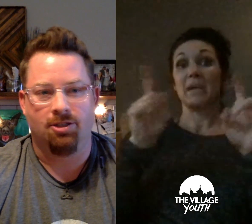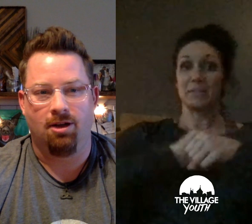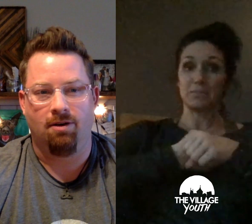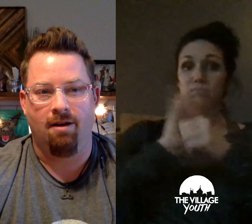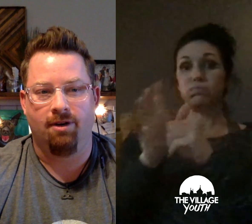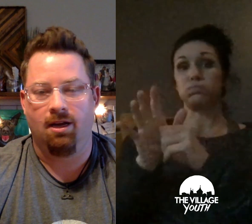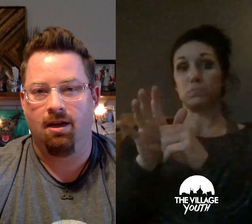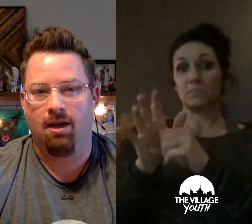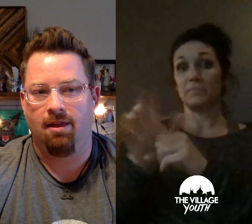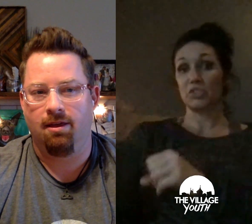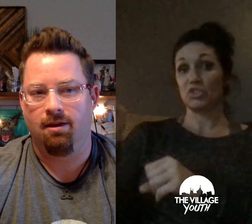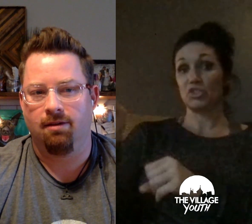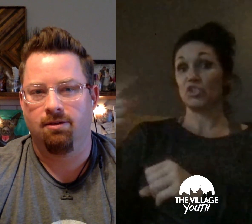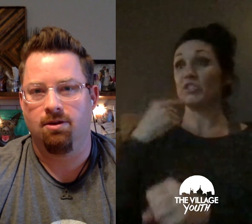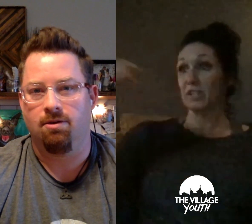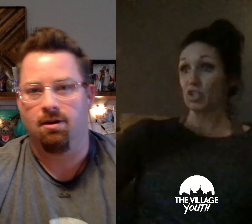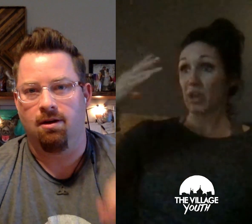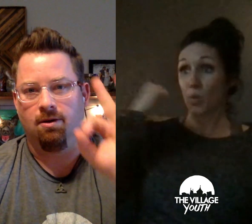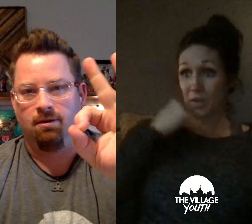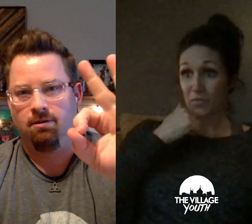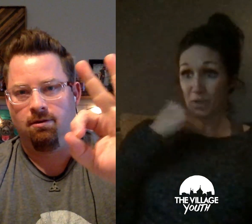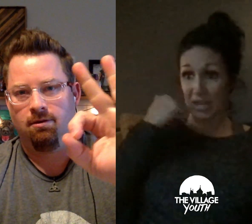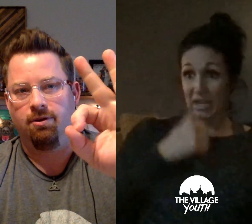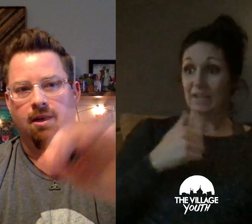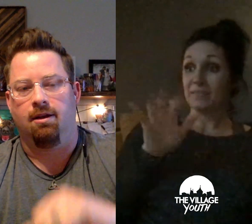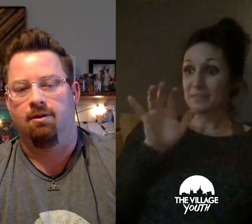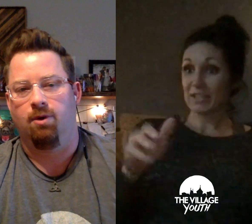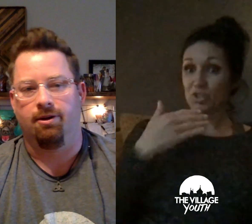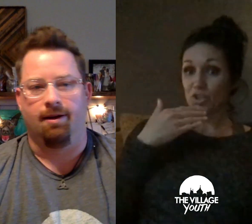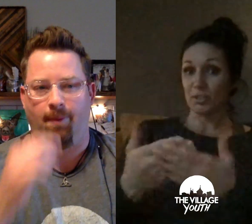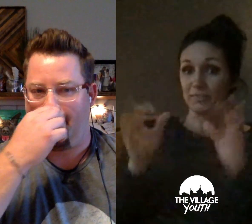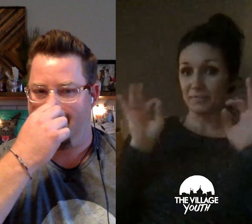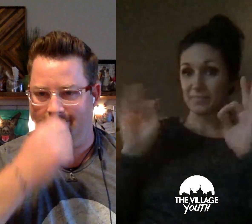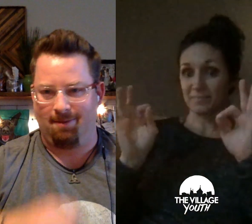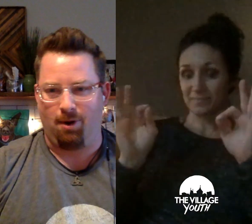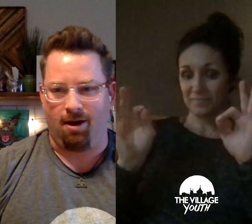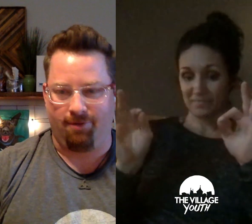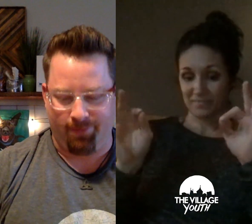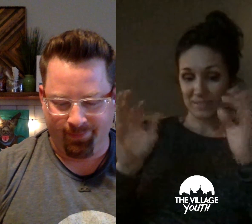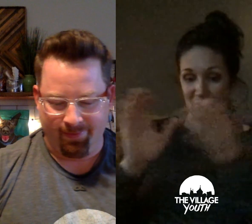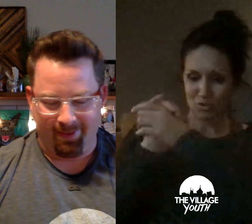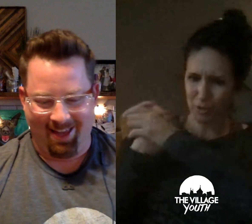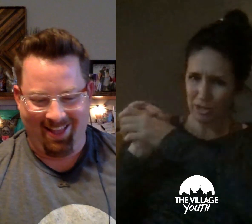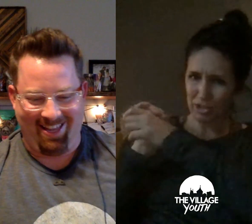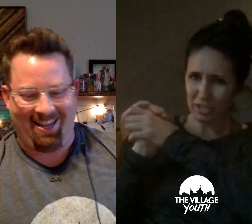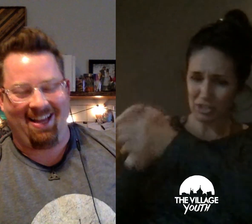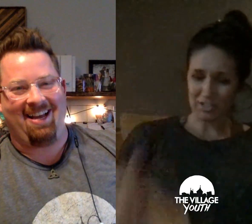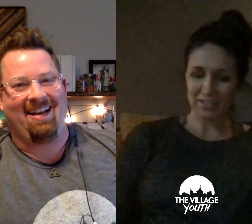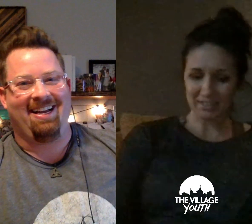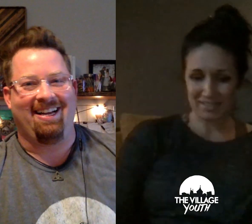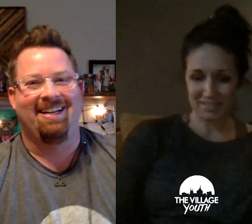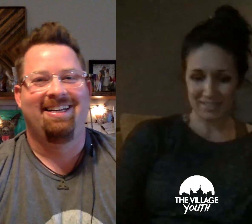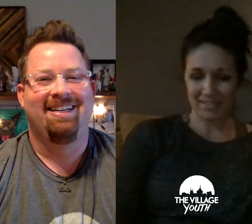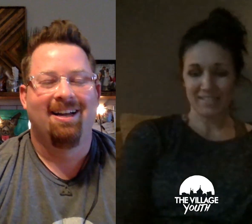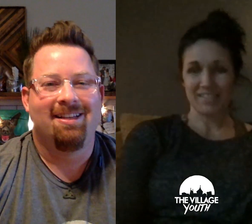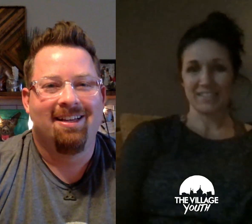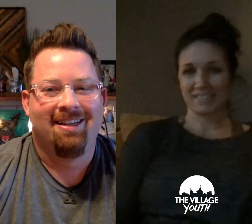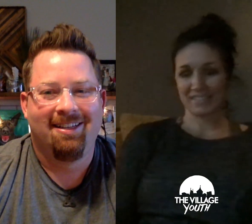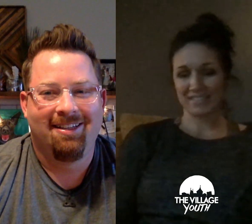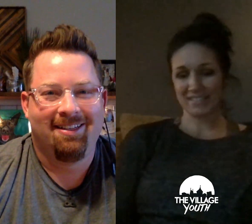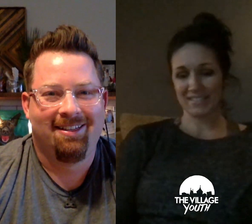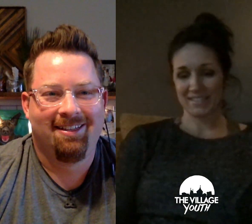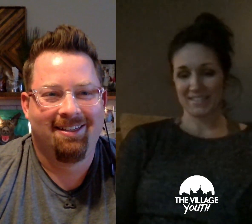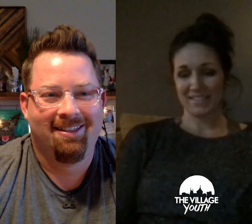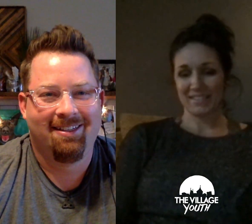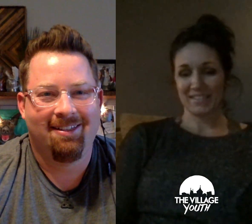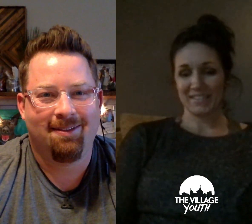she does shower every day, I think. So you yeah, did it. Megan, Well done. congratulations. Proud of High you. five, sister. Good job. Yeah. And I think